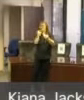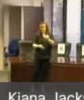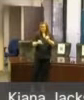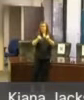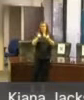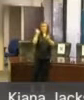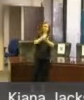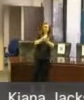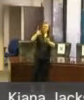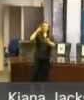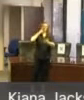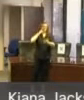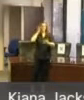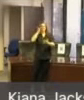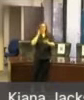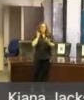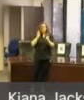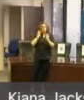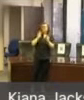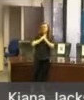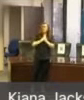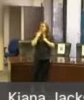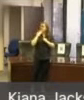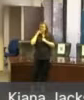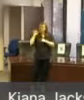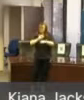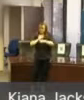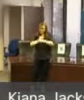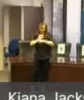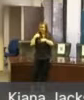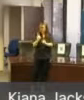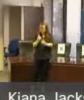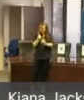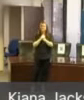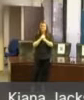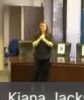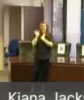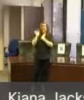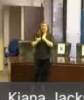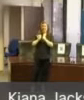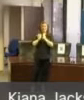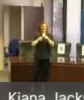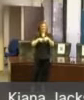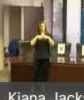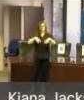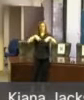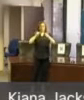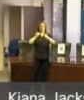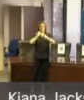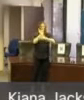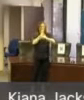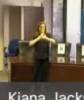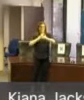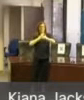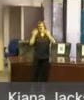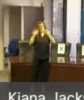at a future meeting. Thank you for the work that you've put in. And that concludes our initial adoption agenda today.